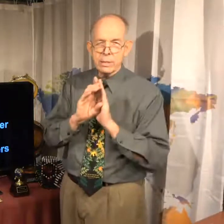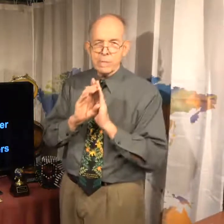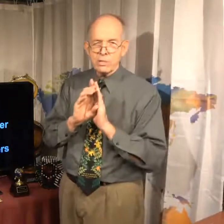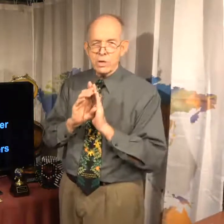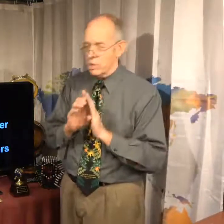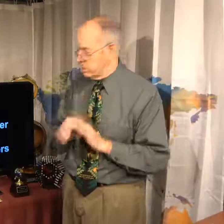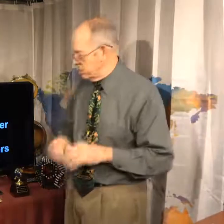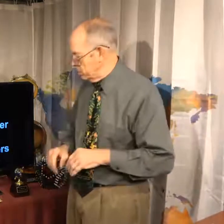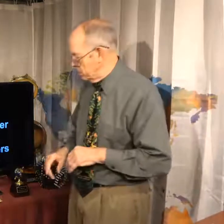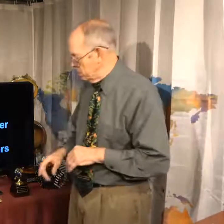the bishop